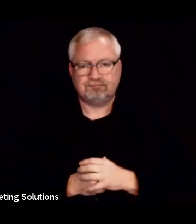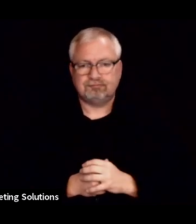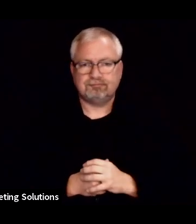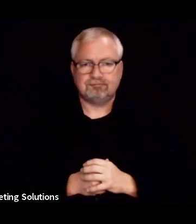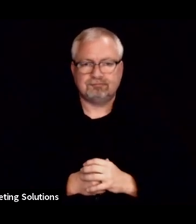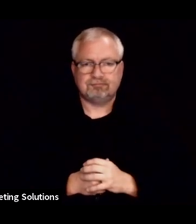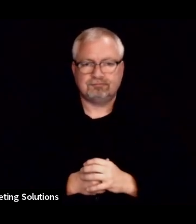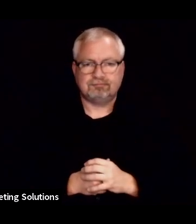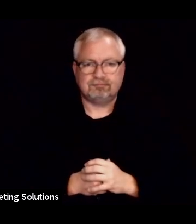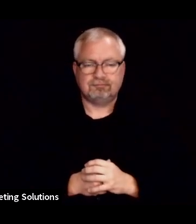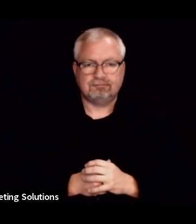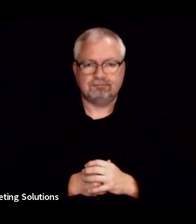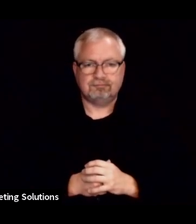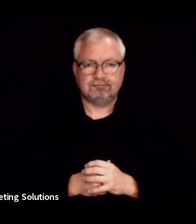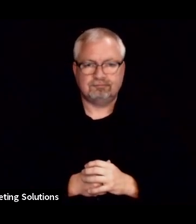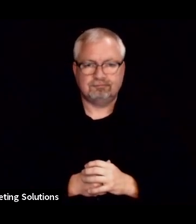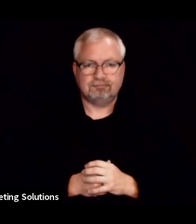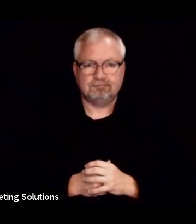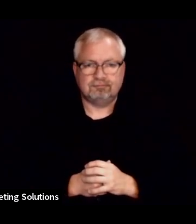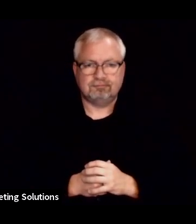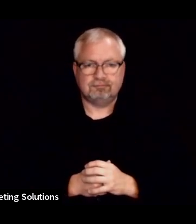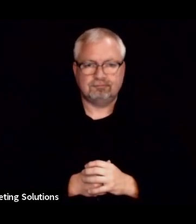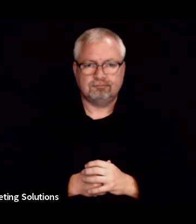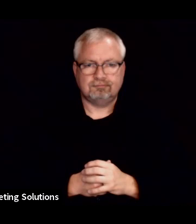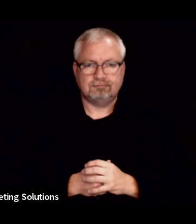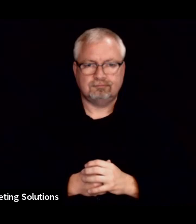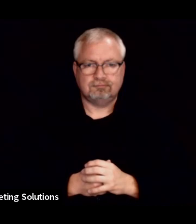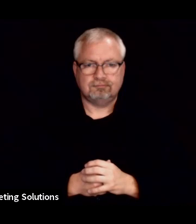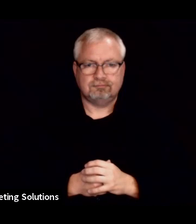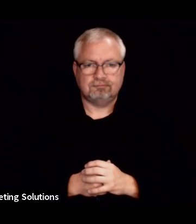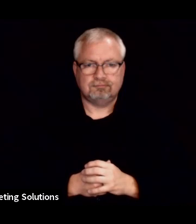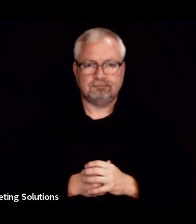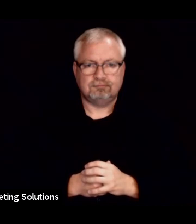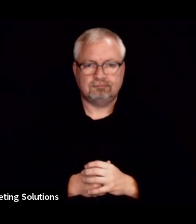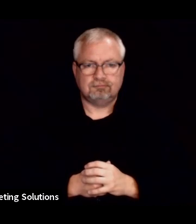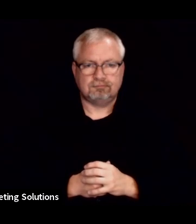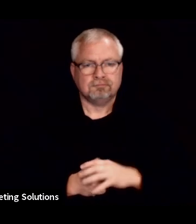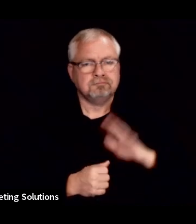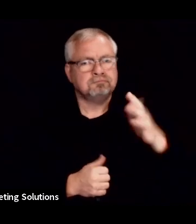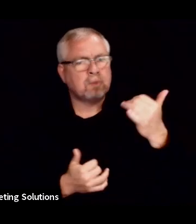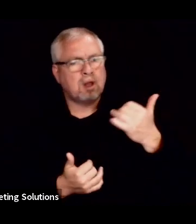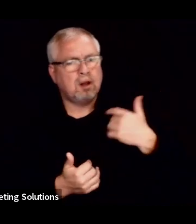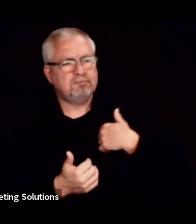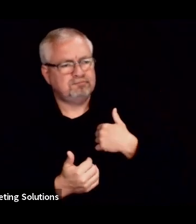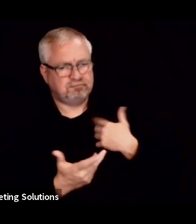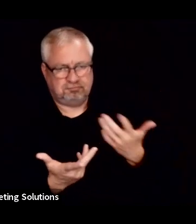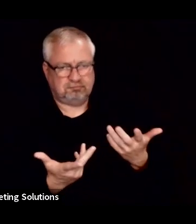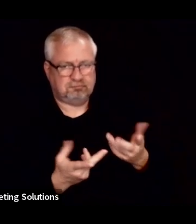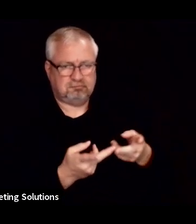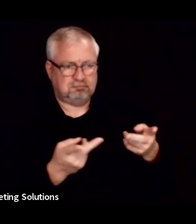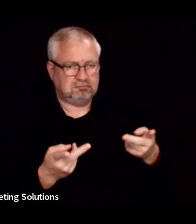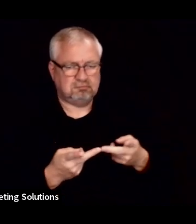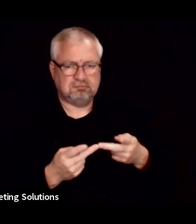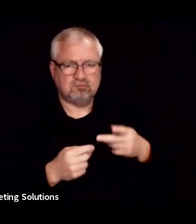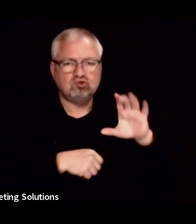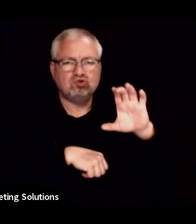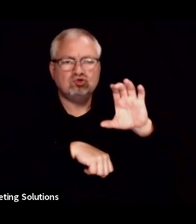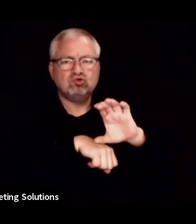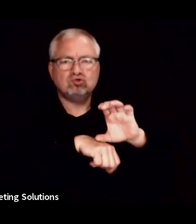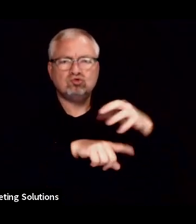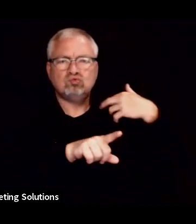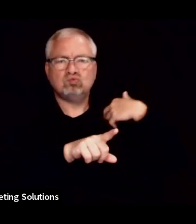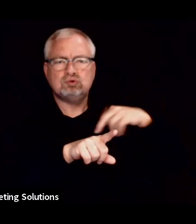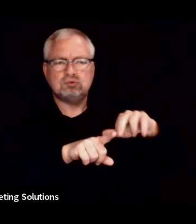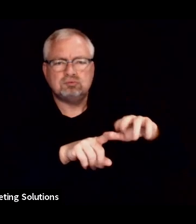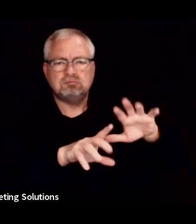Interim guidance for places of worship, communities of faith. It appears to be, they